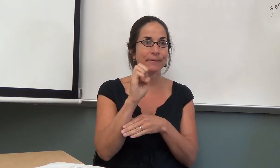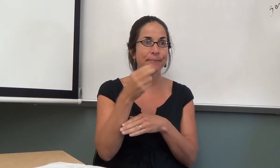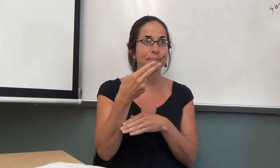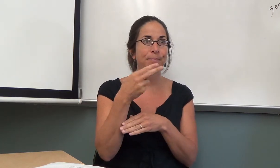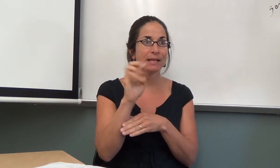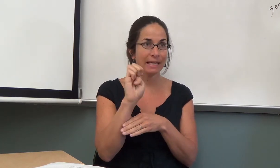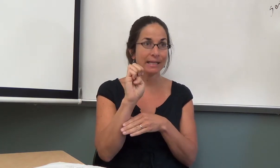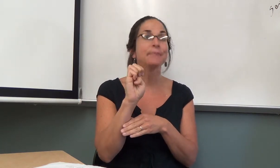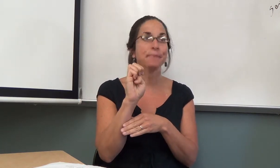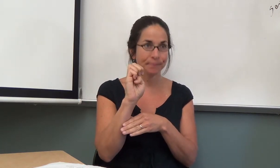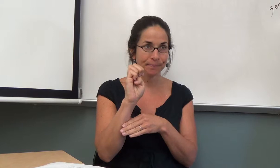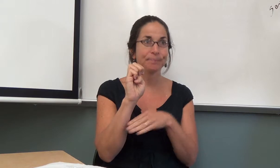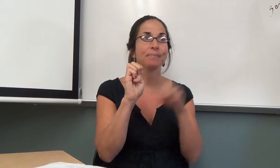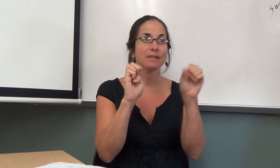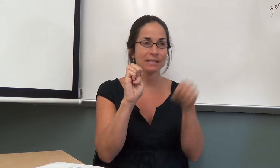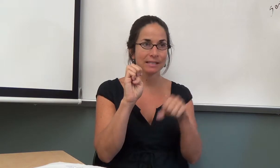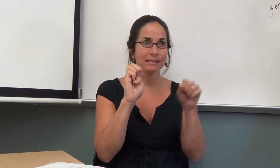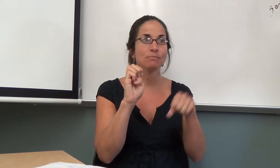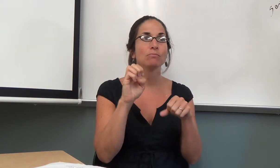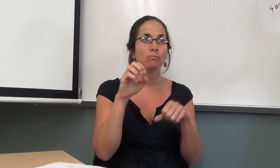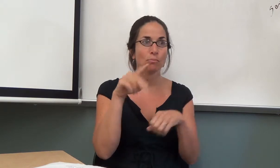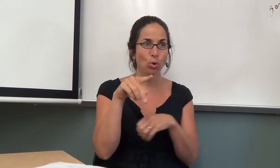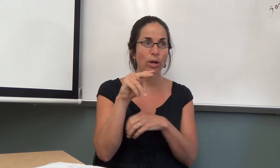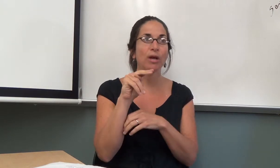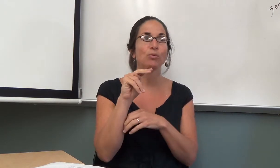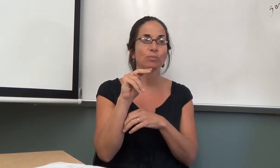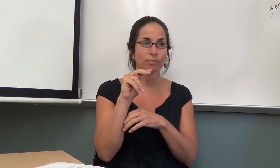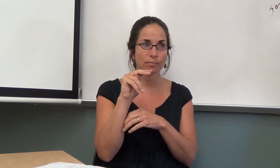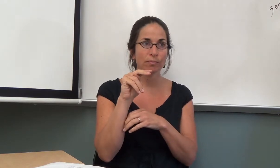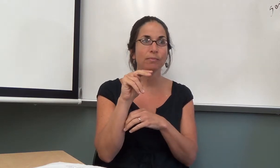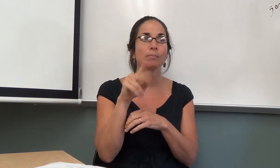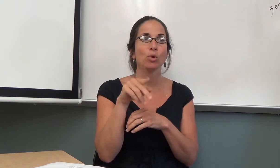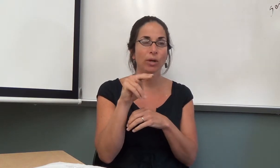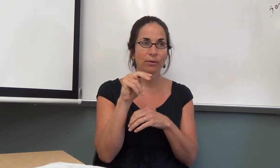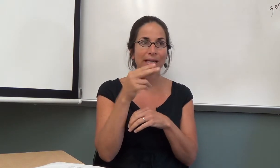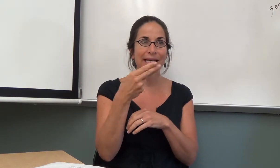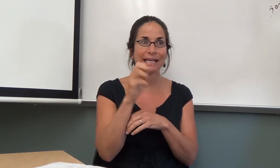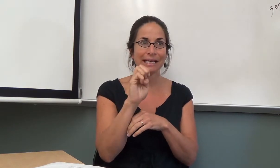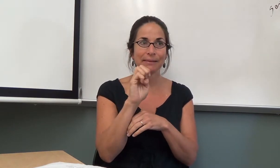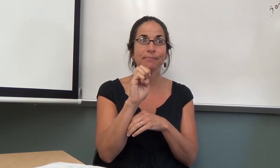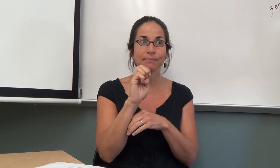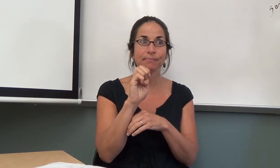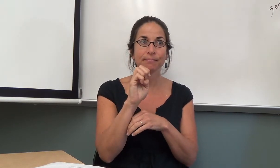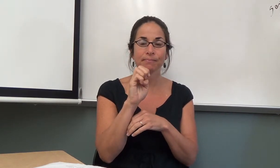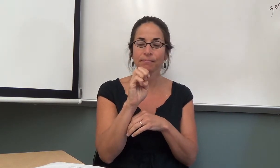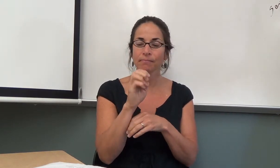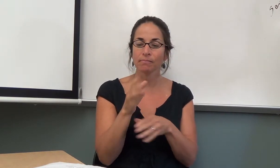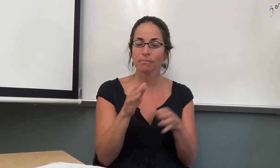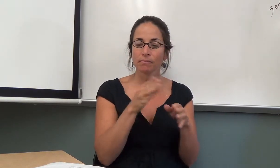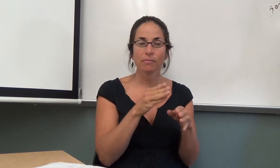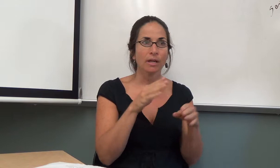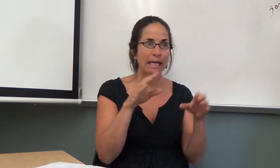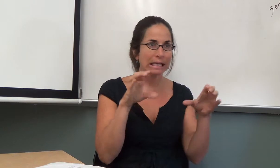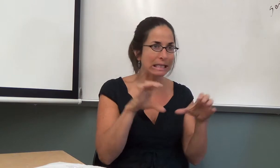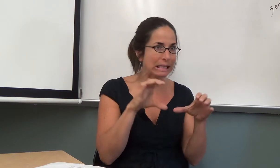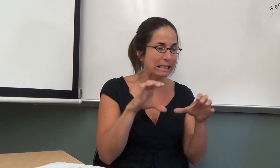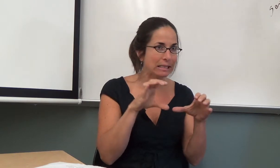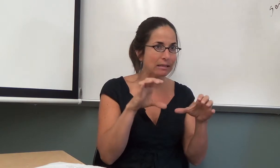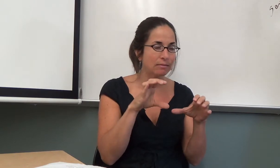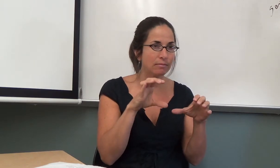Yes. What is that? Pronoun. Good. Nice. The pronoun. Oh, wait a minute. What did he do? Gave up. He gave